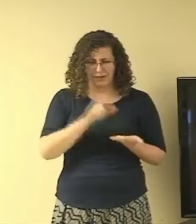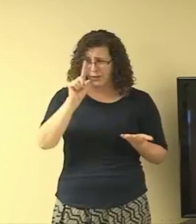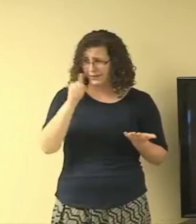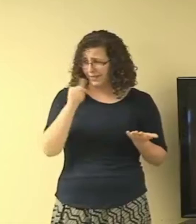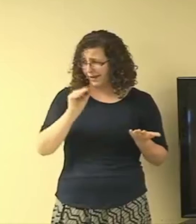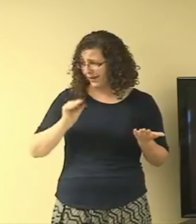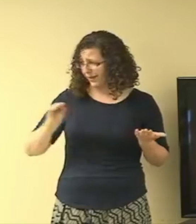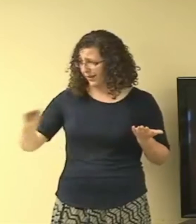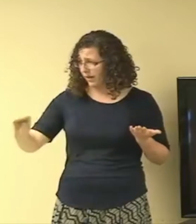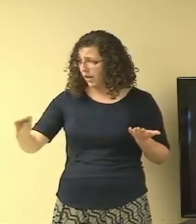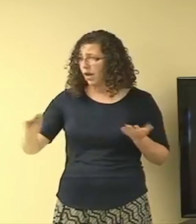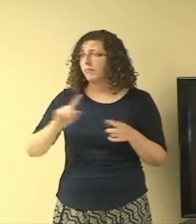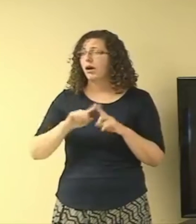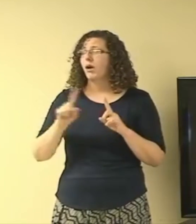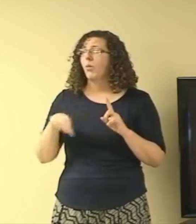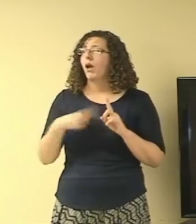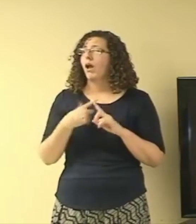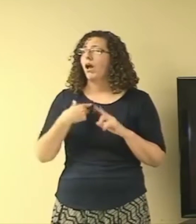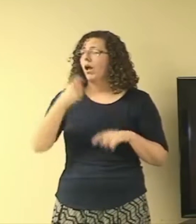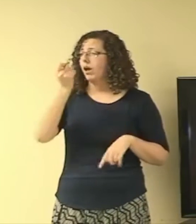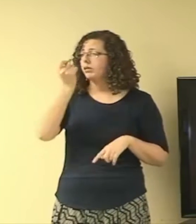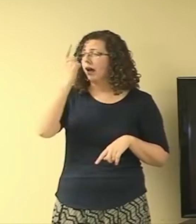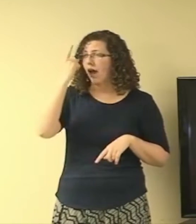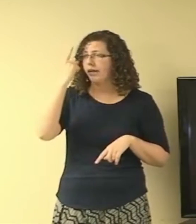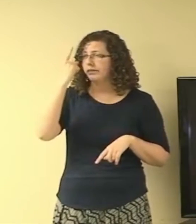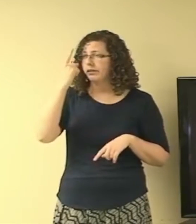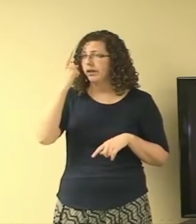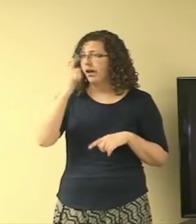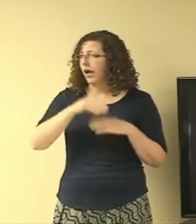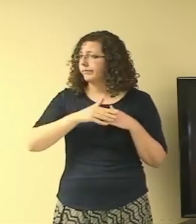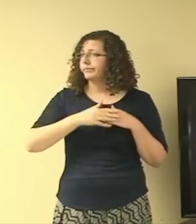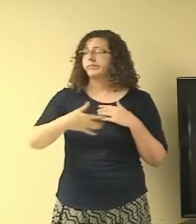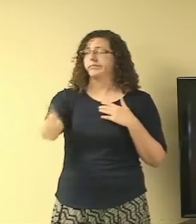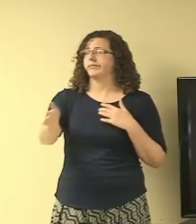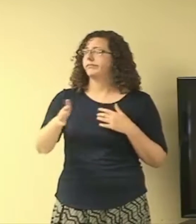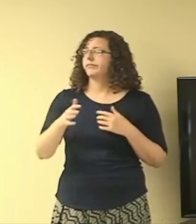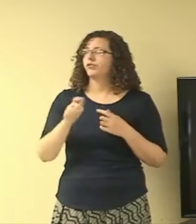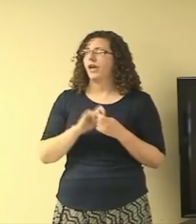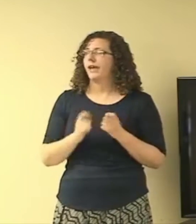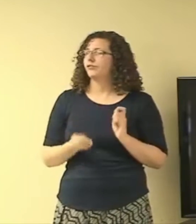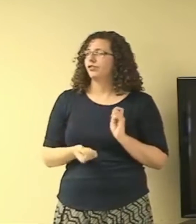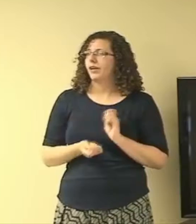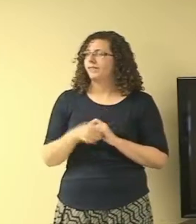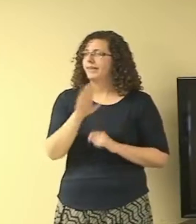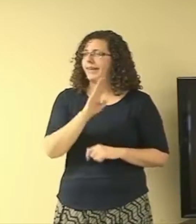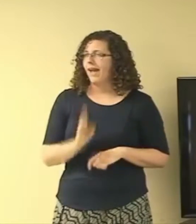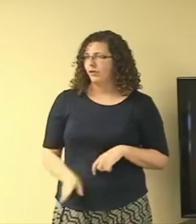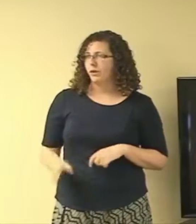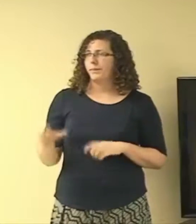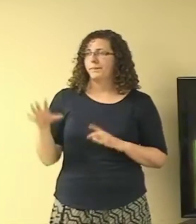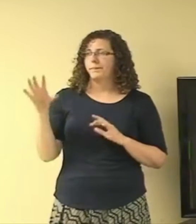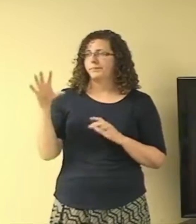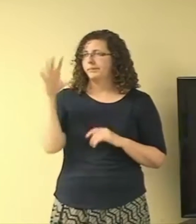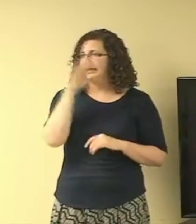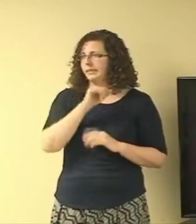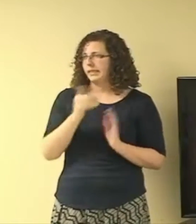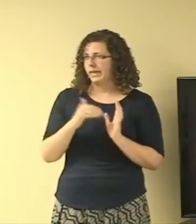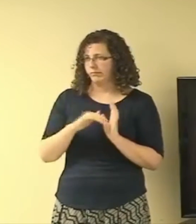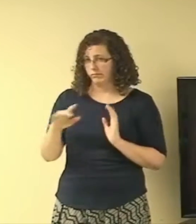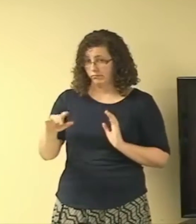But when it snapped, when I got it, I changed forever, and I've never missed one time, no matter whether I was mad at the church. Ever get mad at your